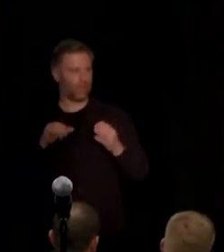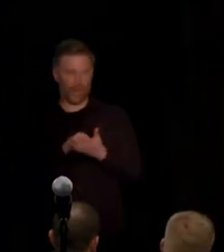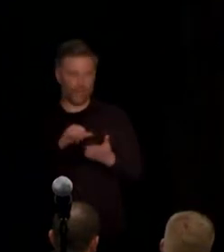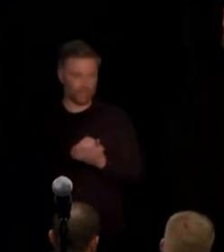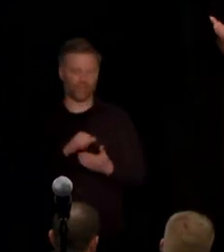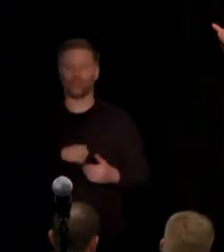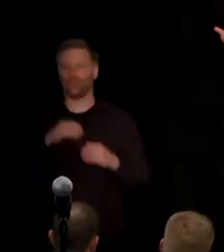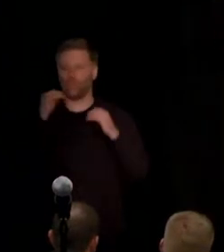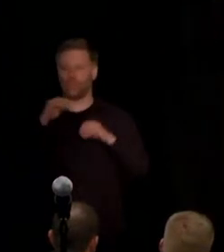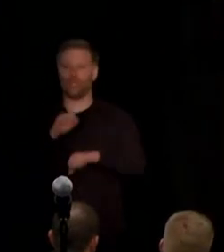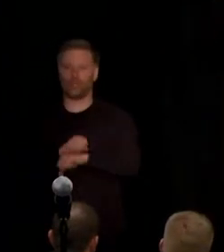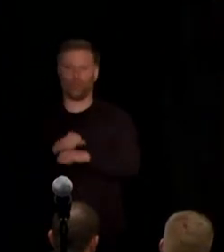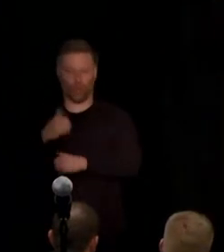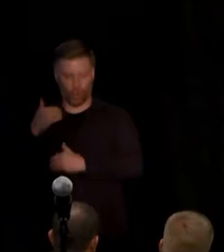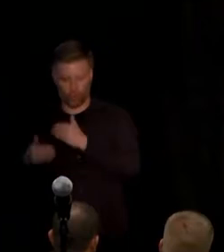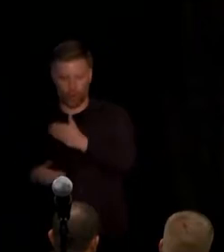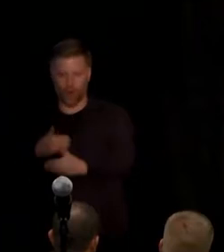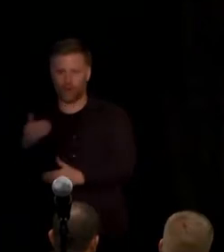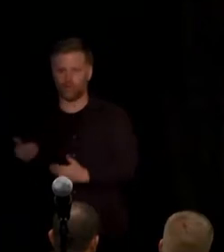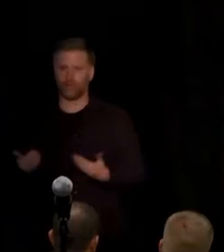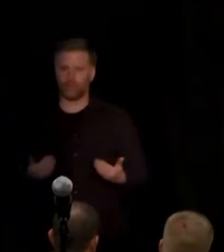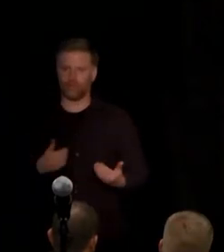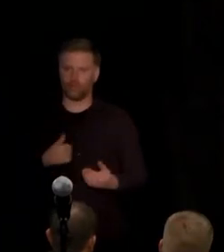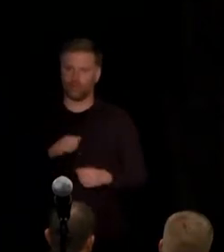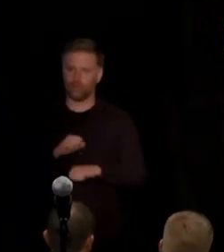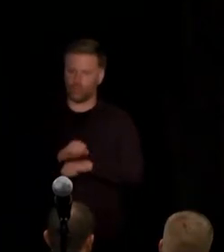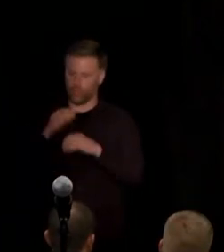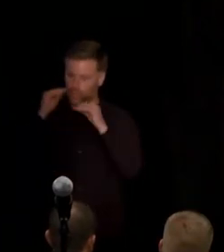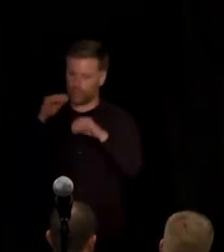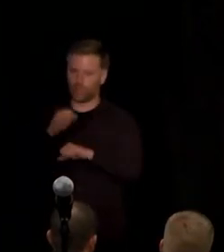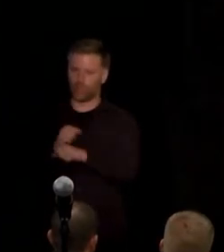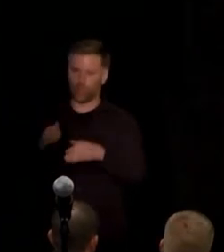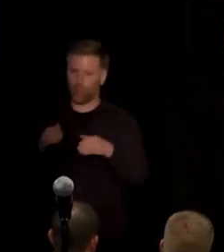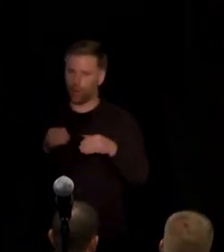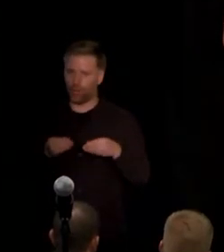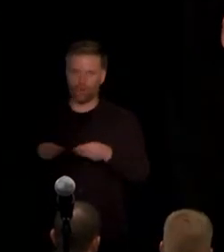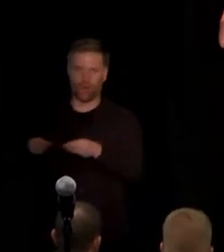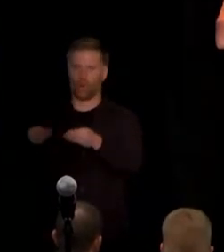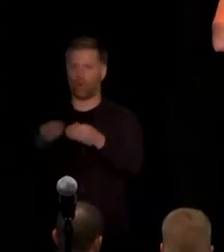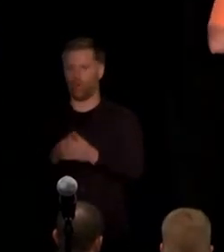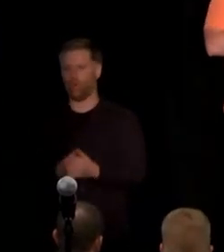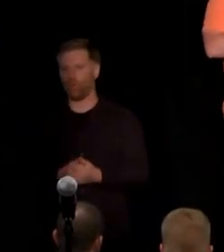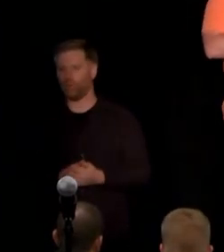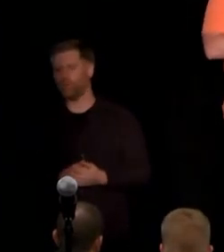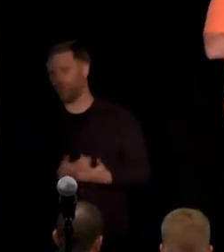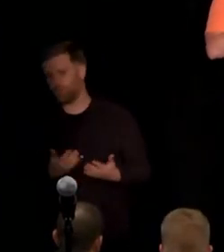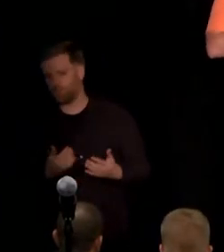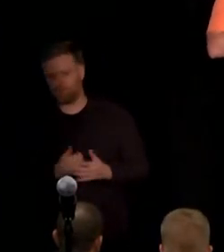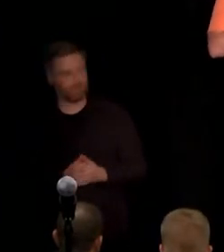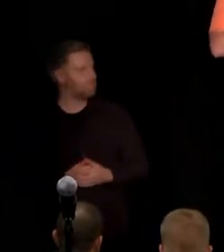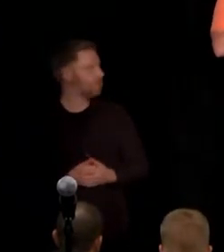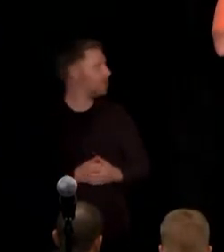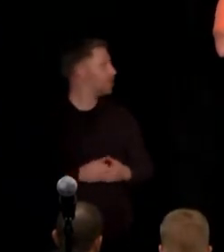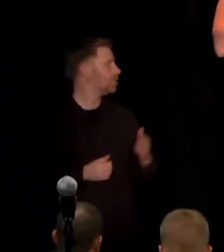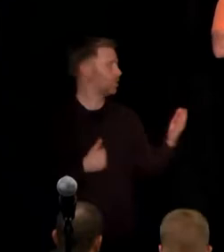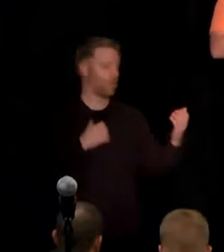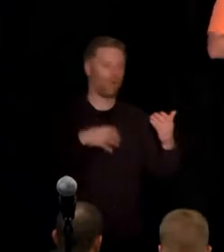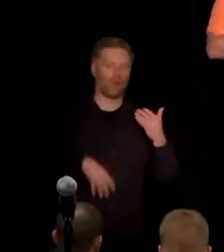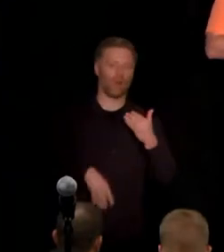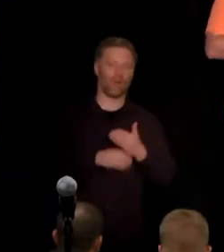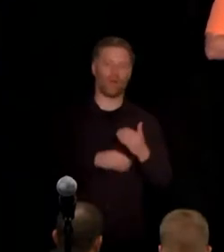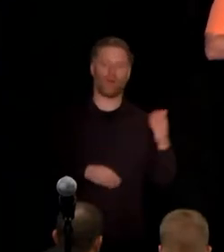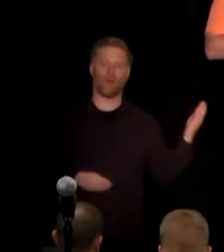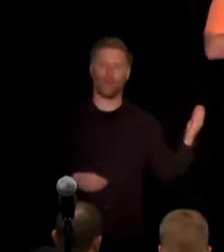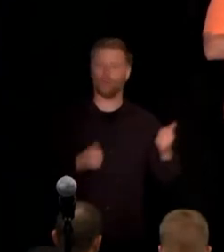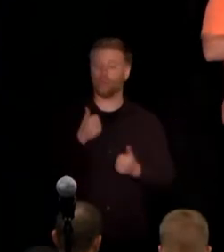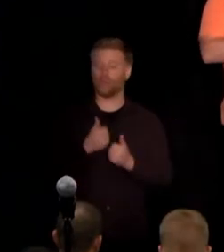teach workbooks, stuff like that. So we keep it very device agnostic. And I'd like to add that we